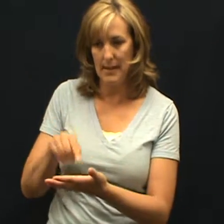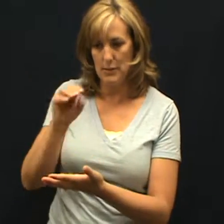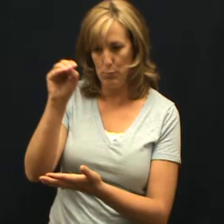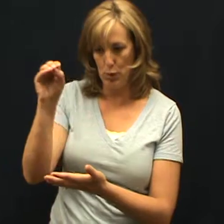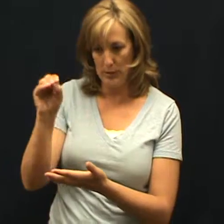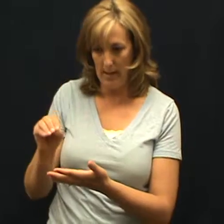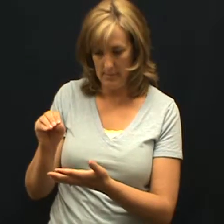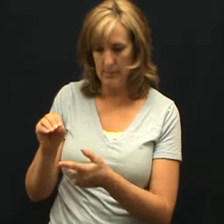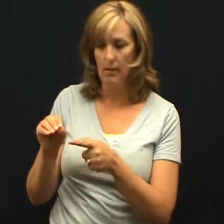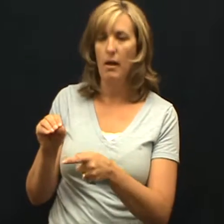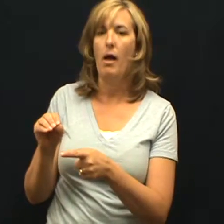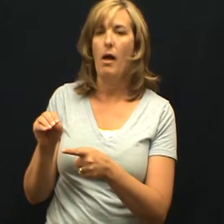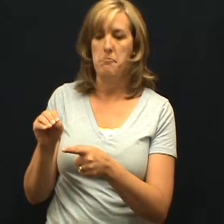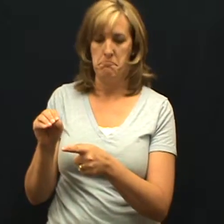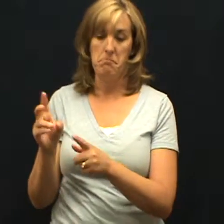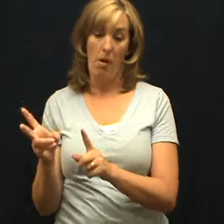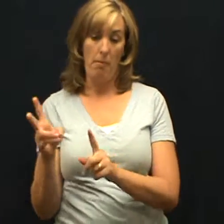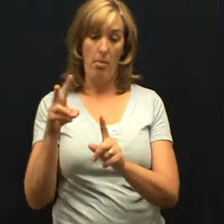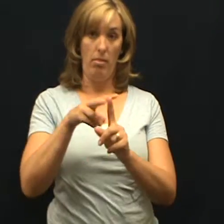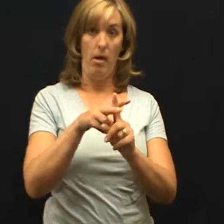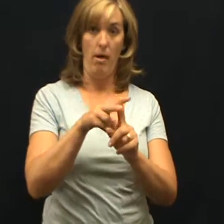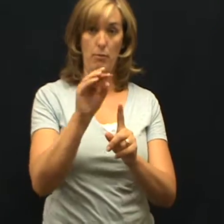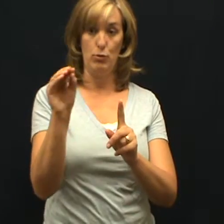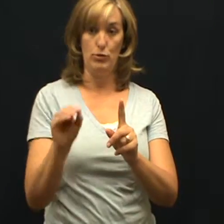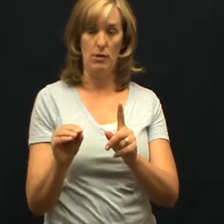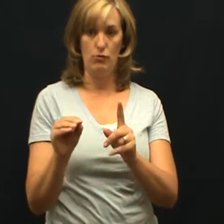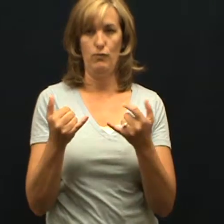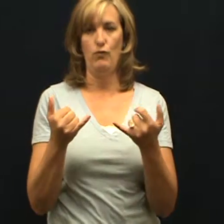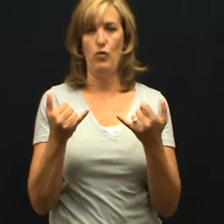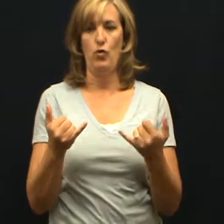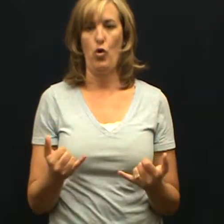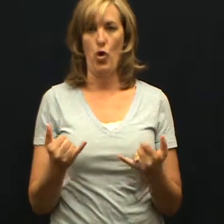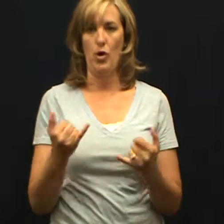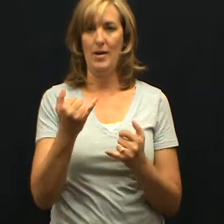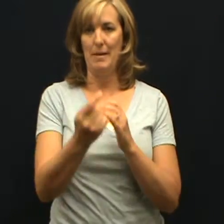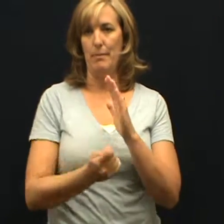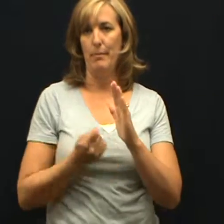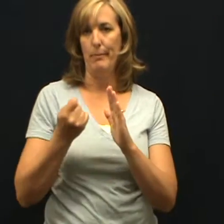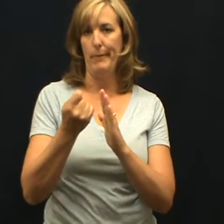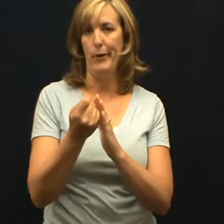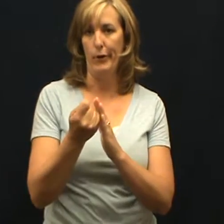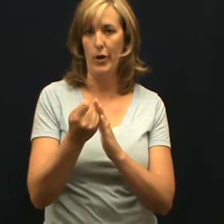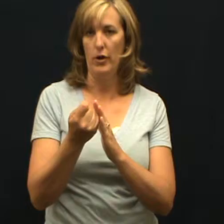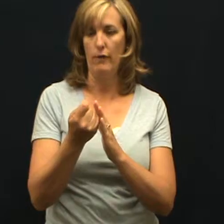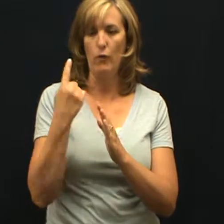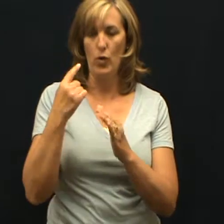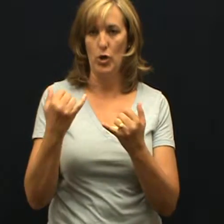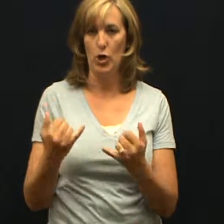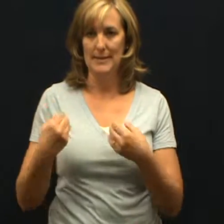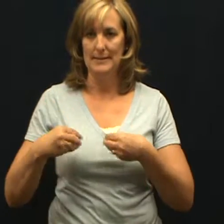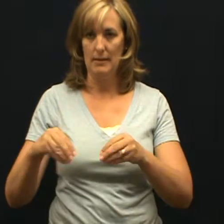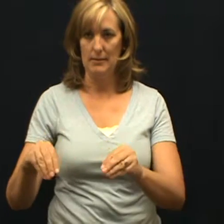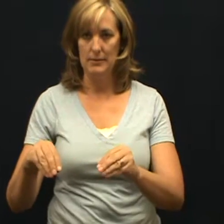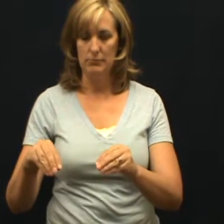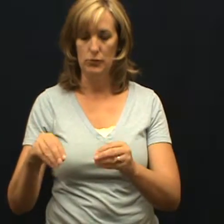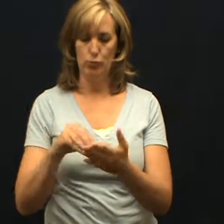apply that percentage to the current period's credit sales to record our estimated bad debts. So let's say we